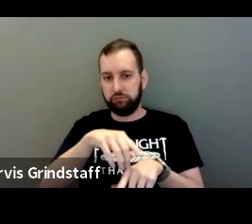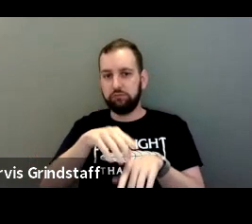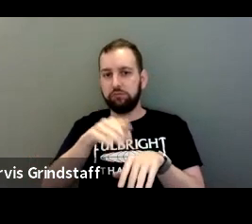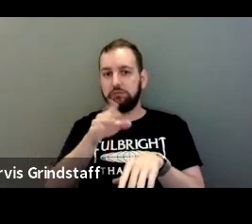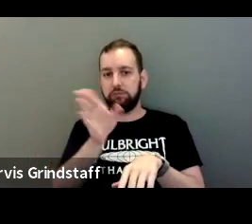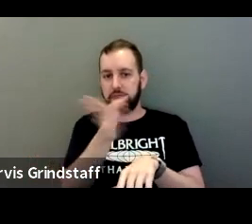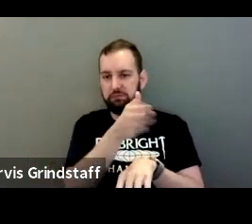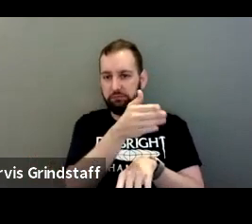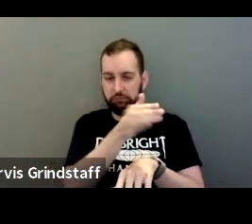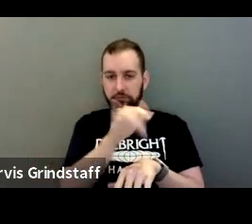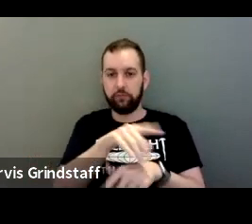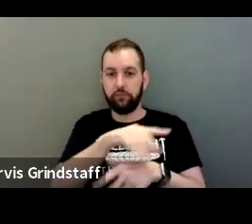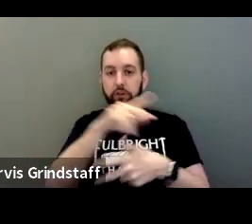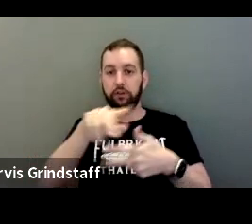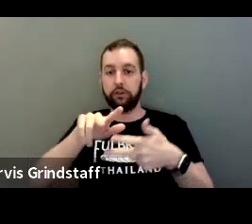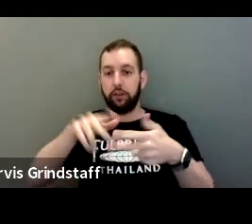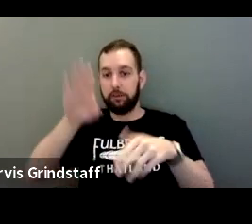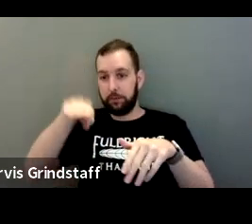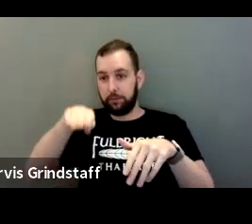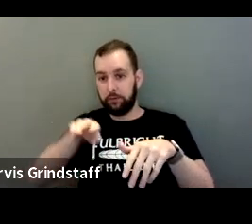I was a participant there. I watched that.